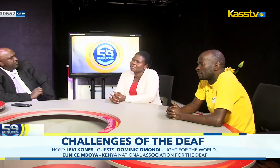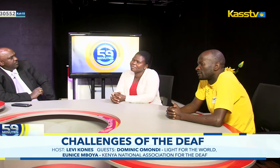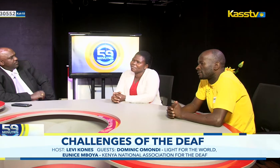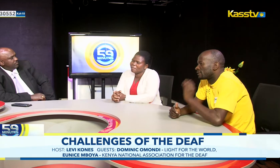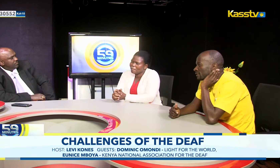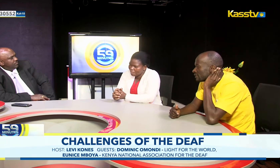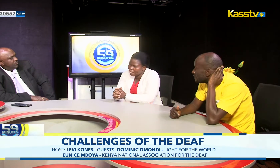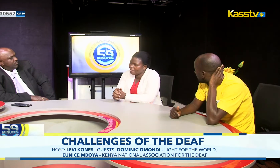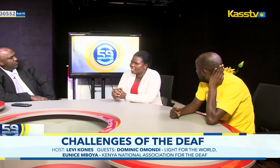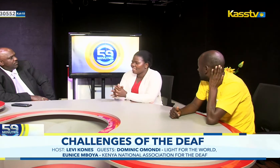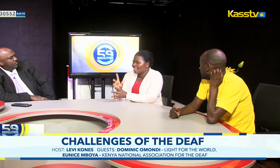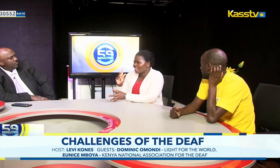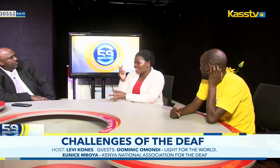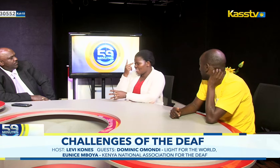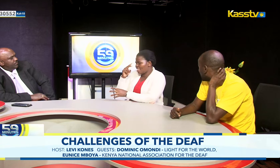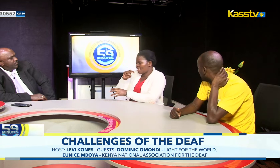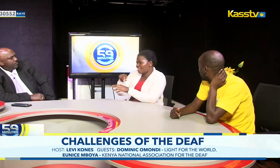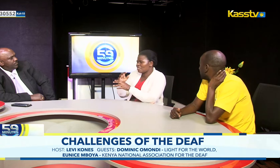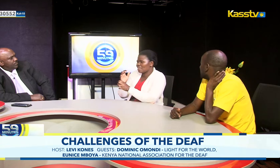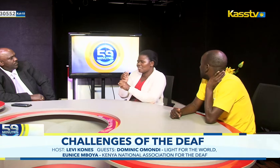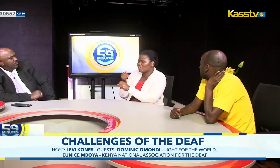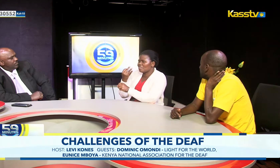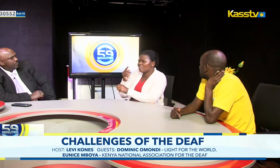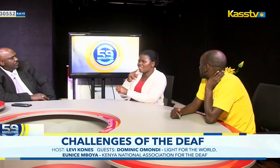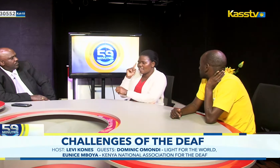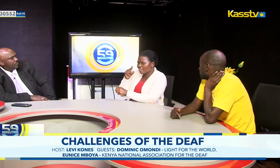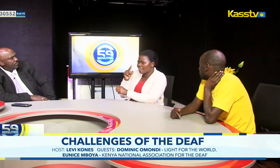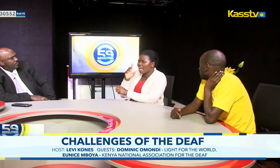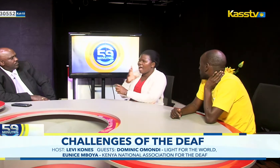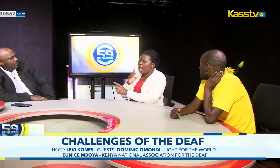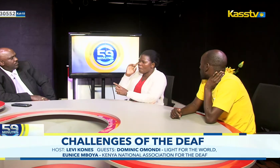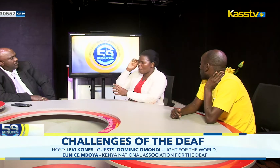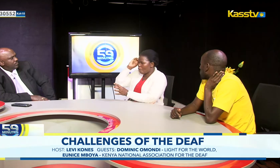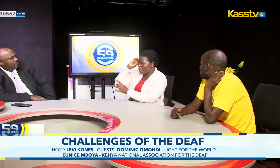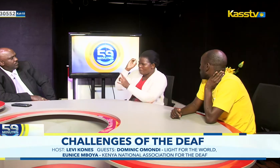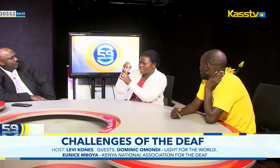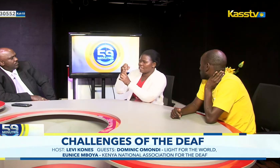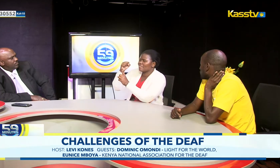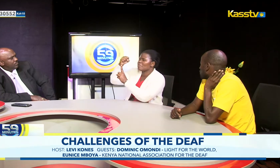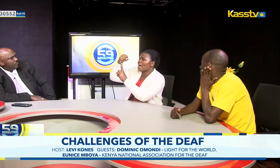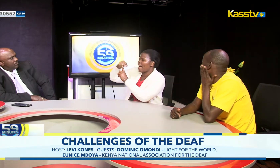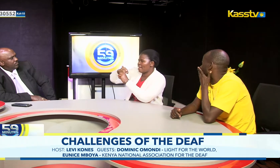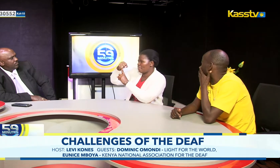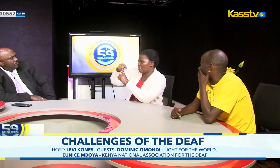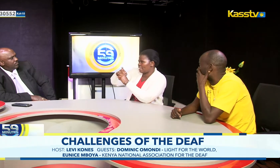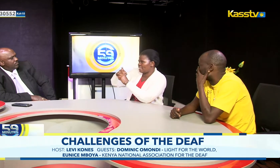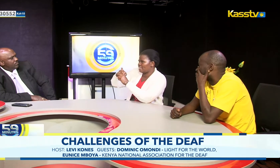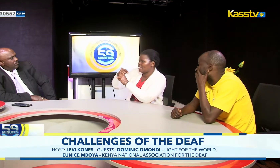Yes, Kenya National Association for the deaf, their